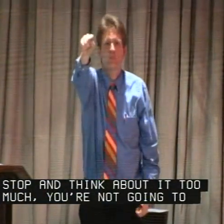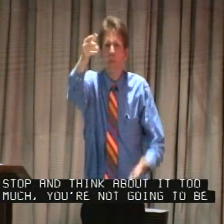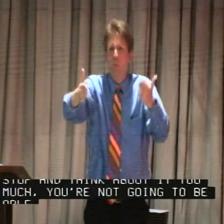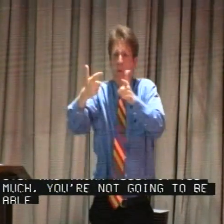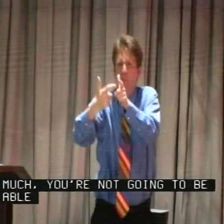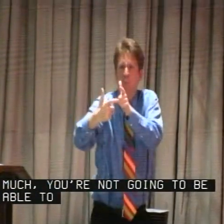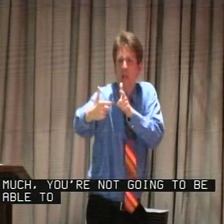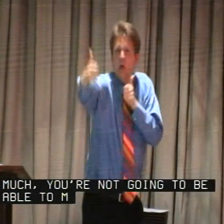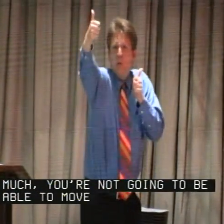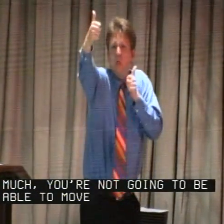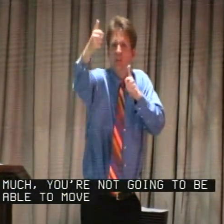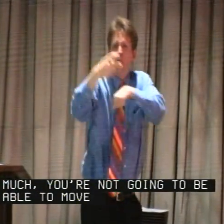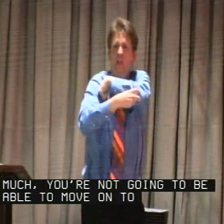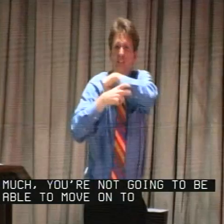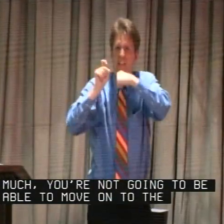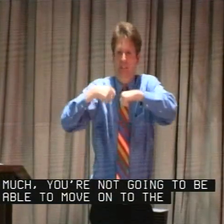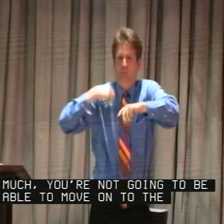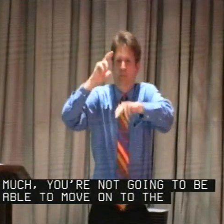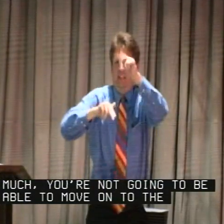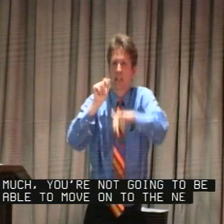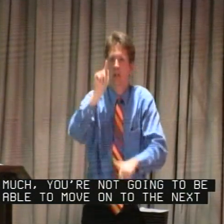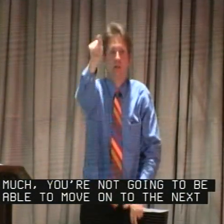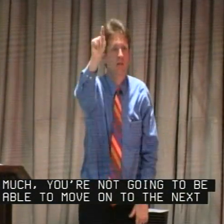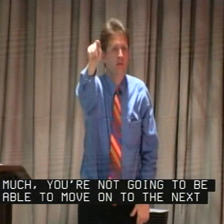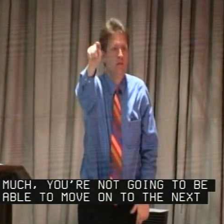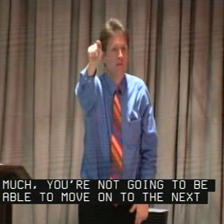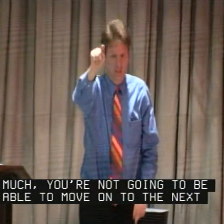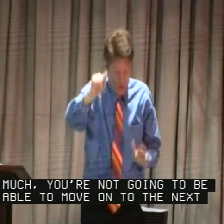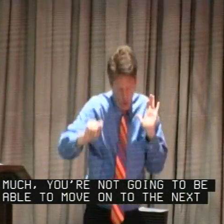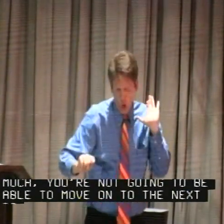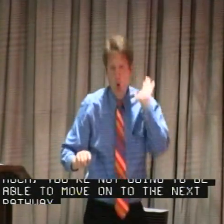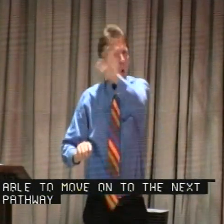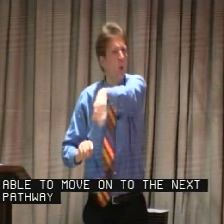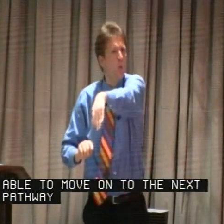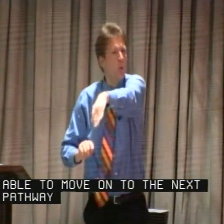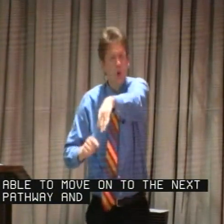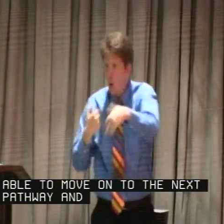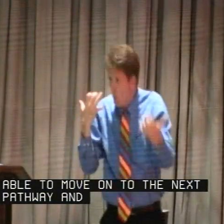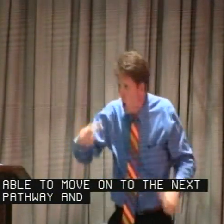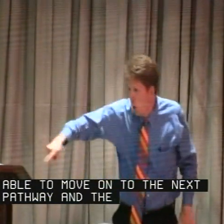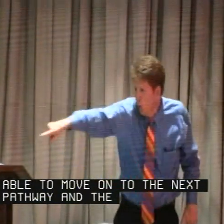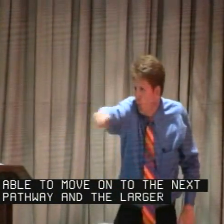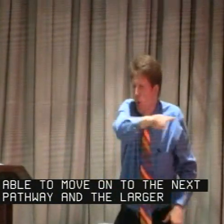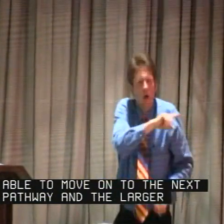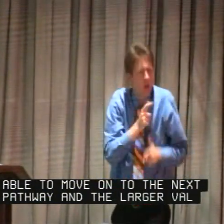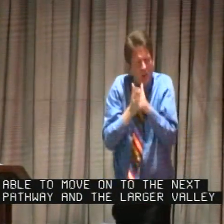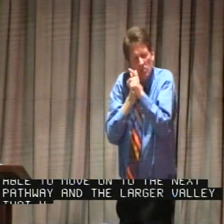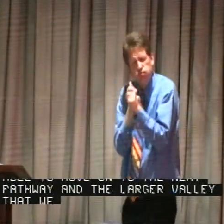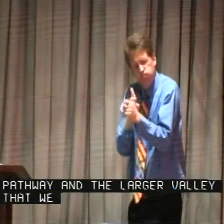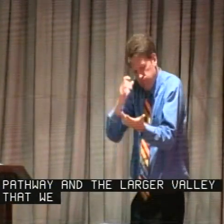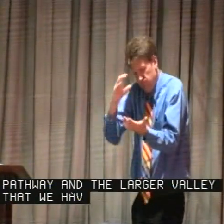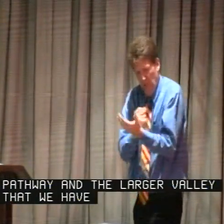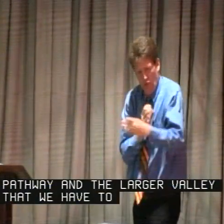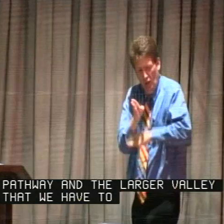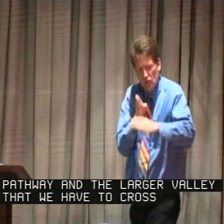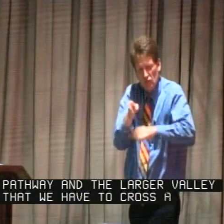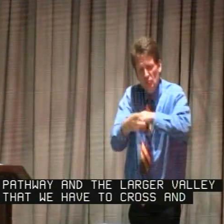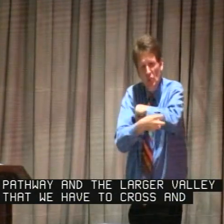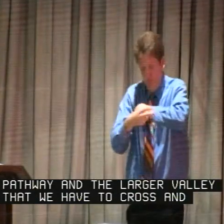next pathway and a larger valley that we have to cross, and we need to go across it. So go ahead